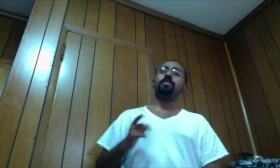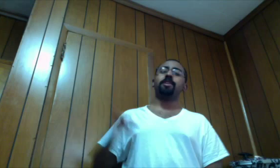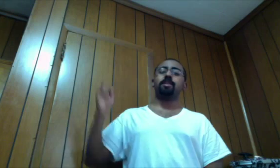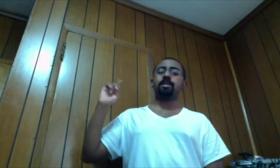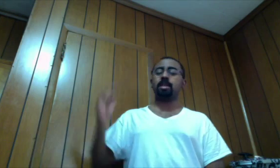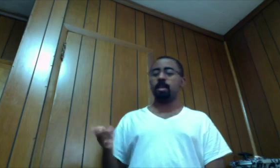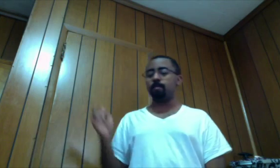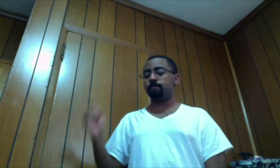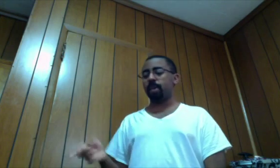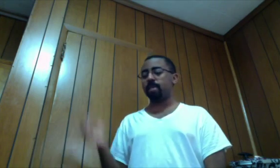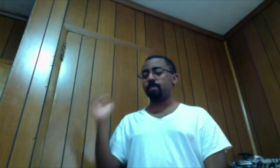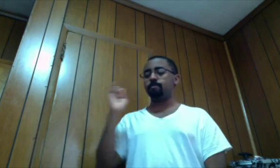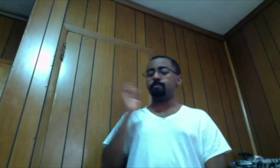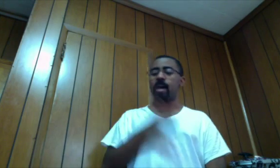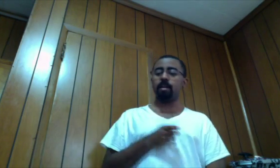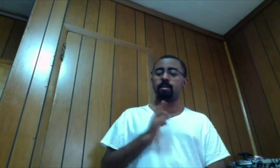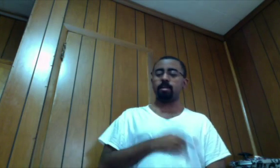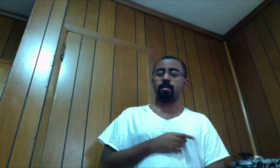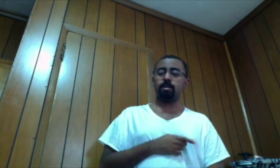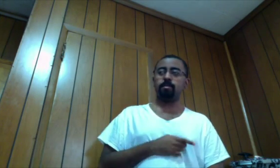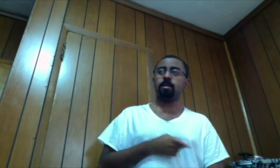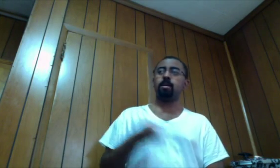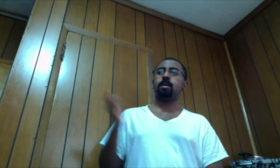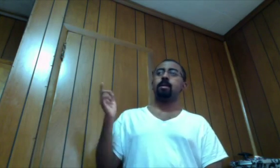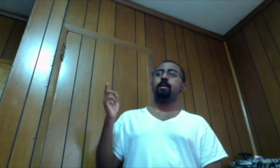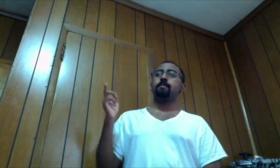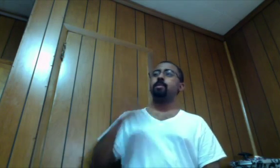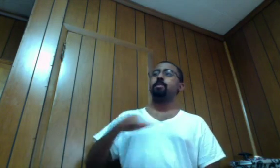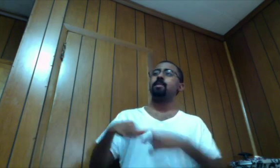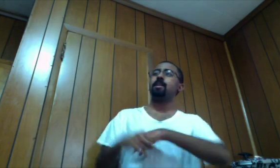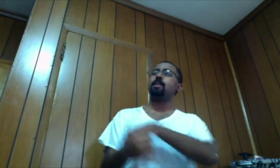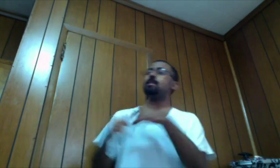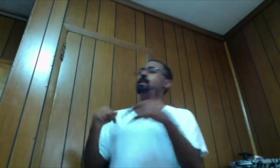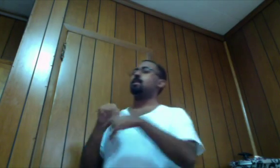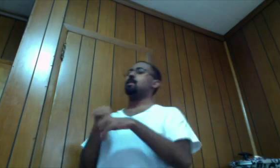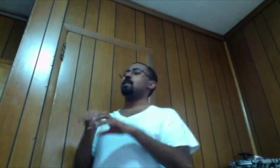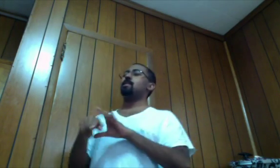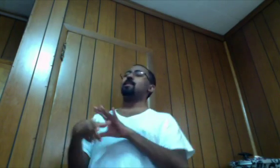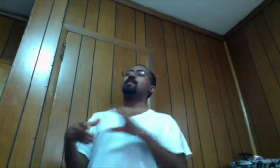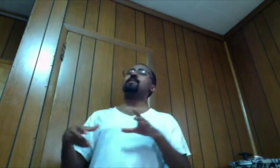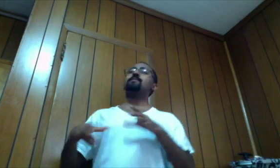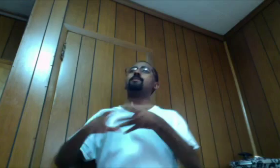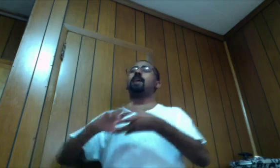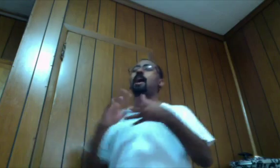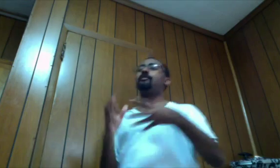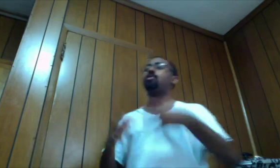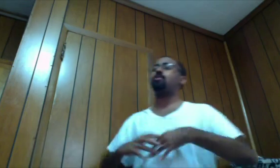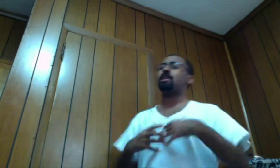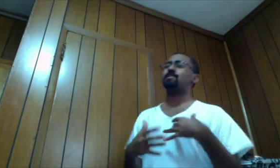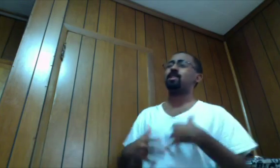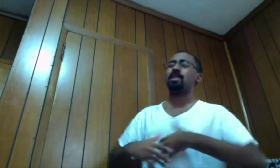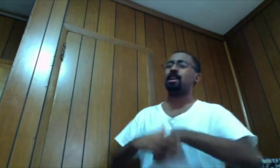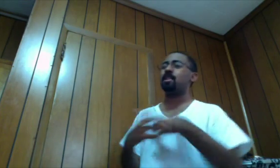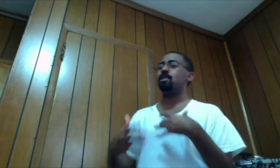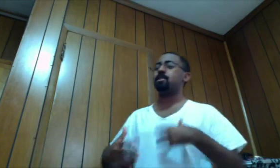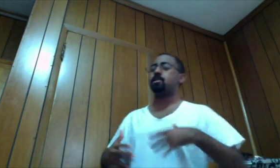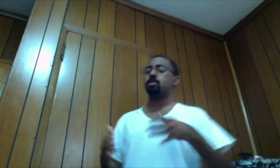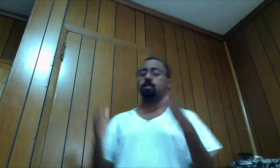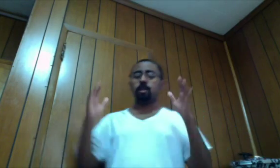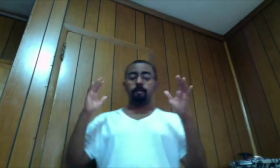all-or-nothing team-based battle system, but then the halfway through the explanation, I kind of lost it. So,